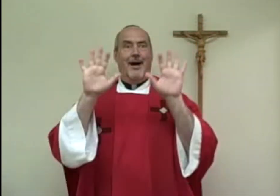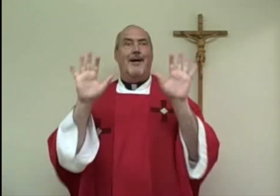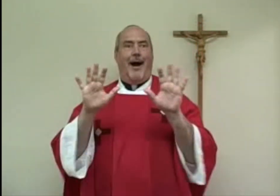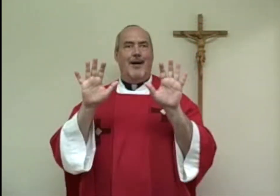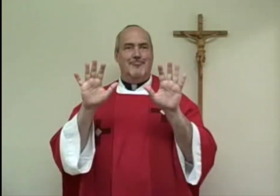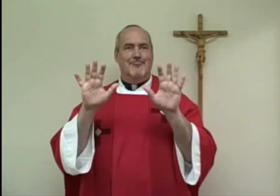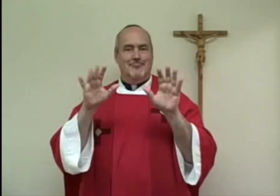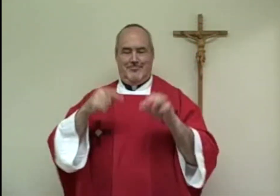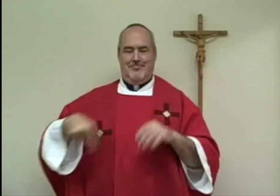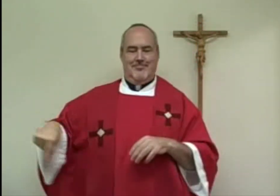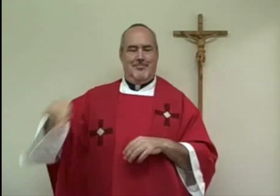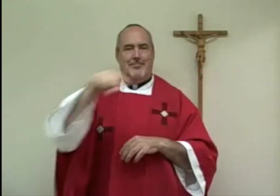Today is Palm Sunday,